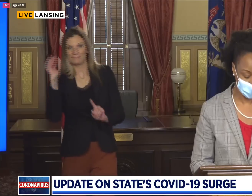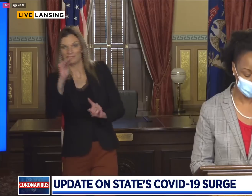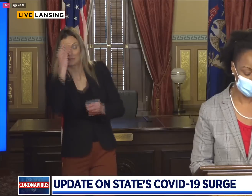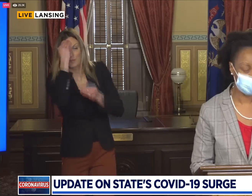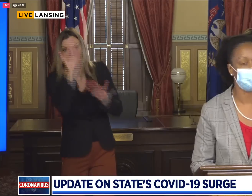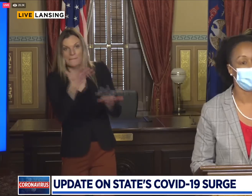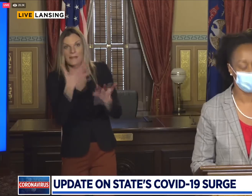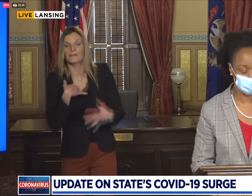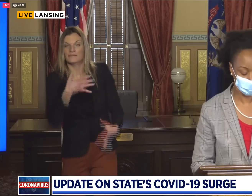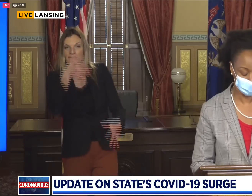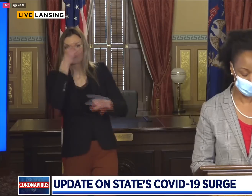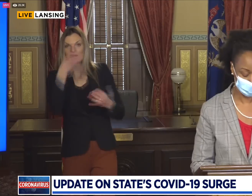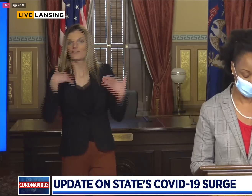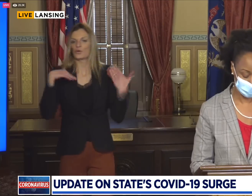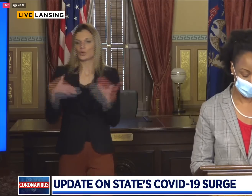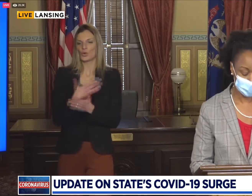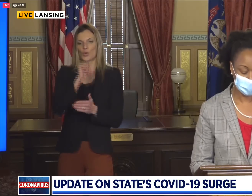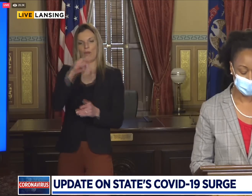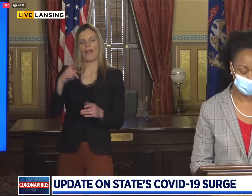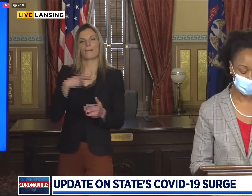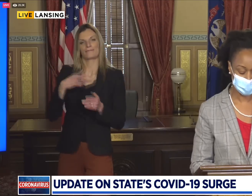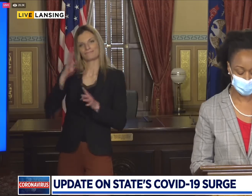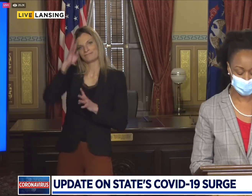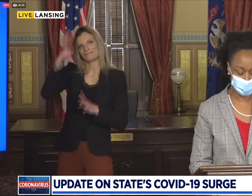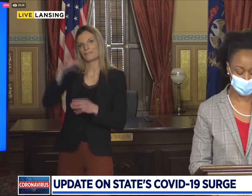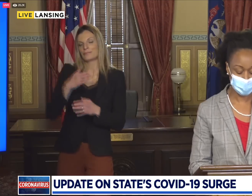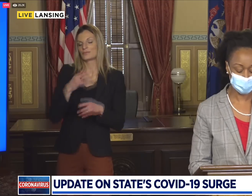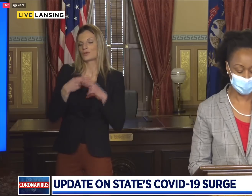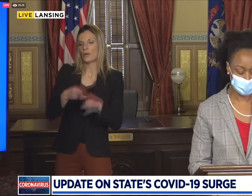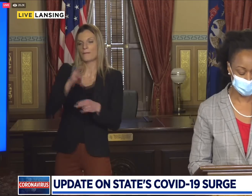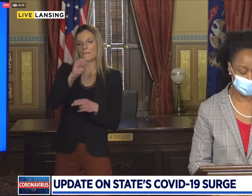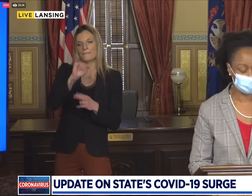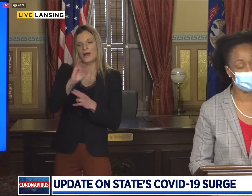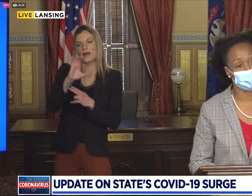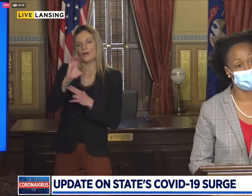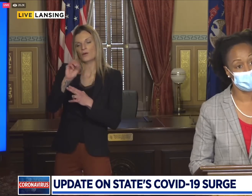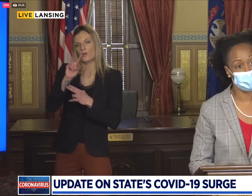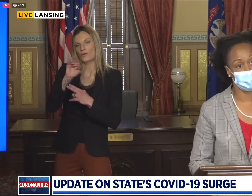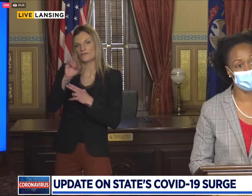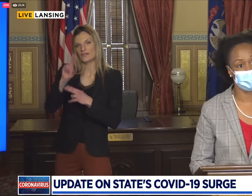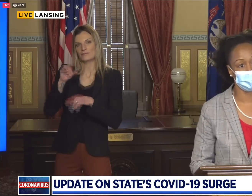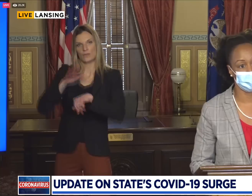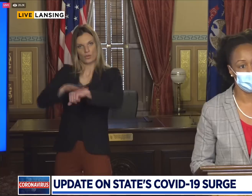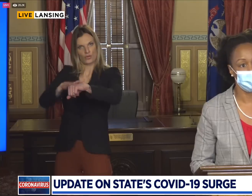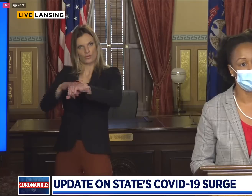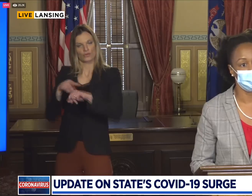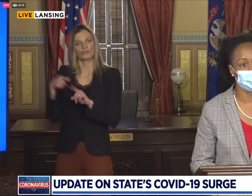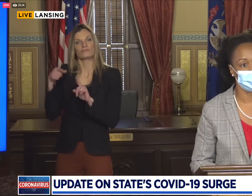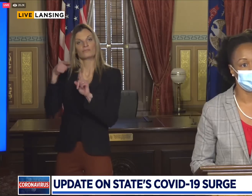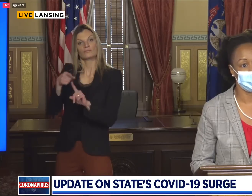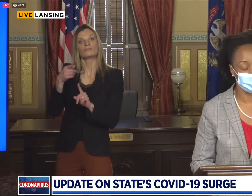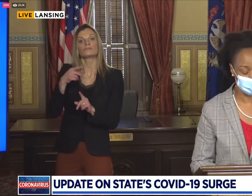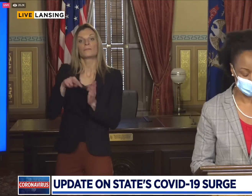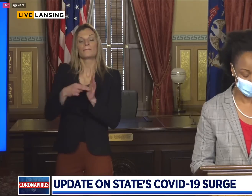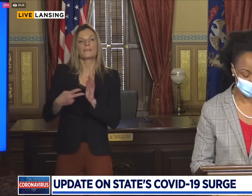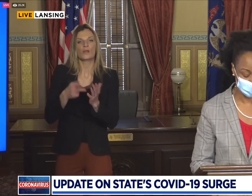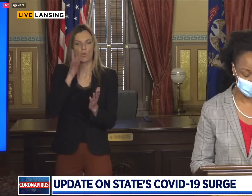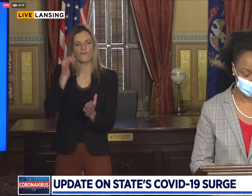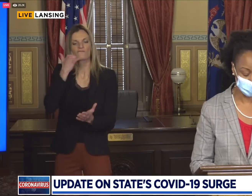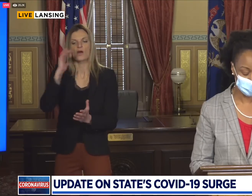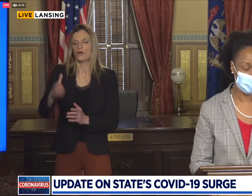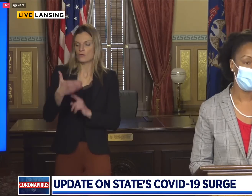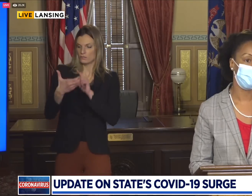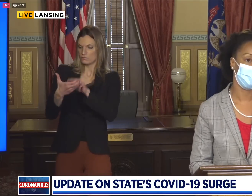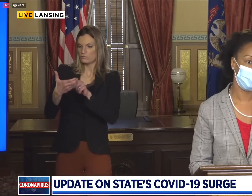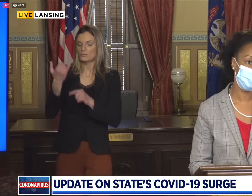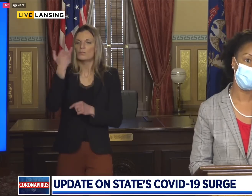new app called My COVID Alert. That allows you to be notified if you may have been in close contact with someone who is diagnosed with